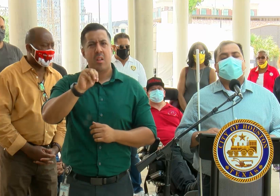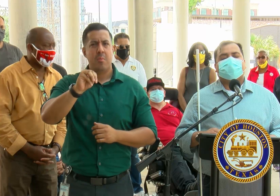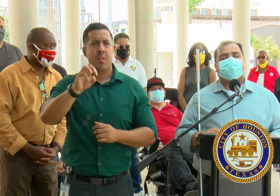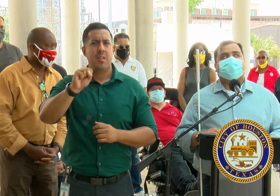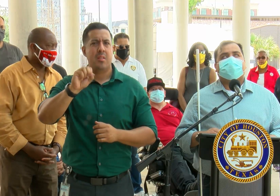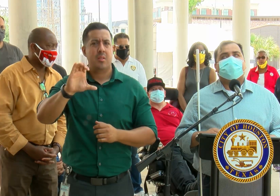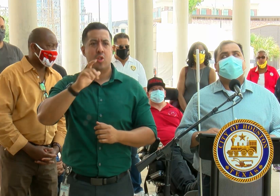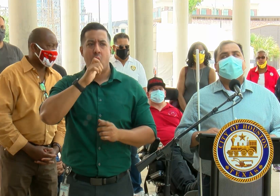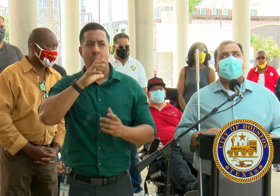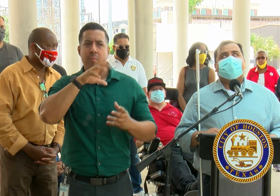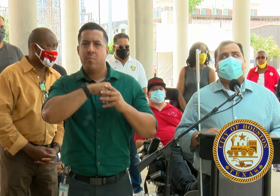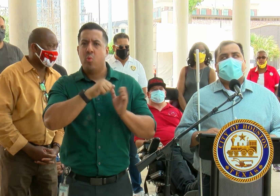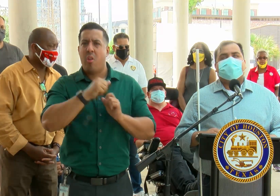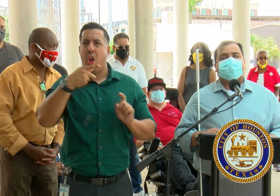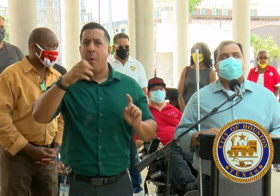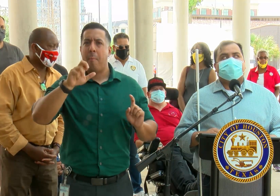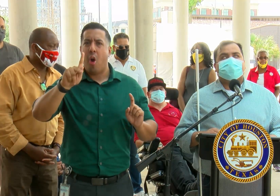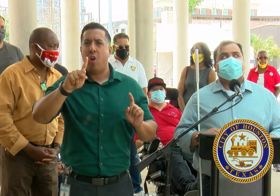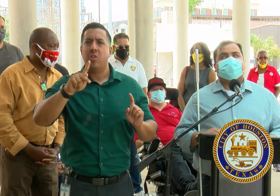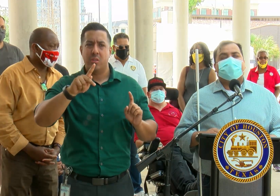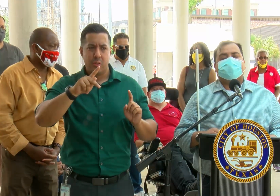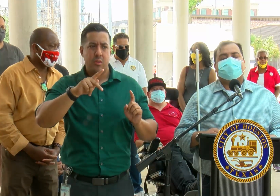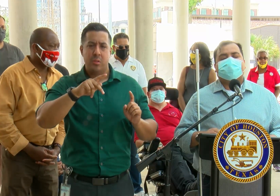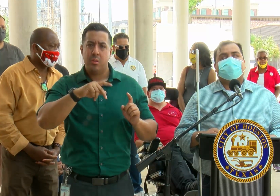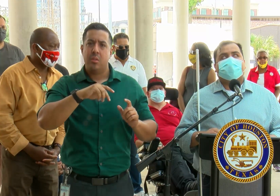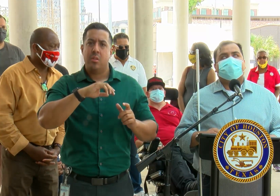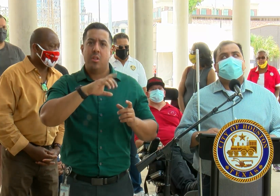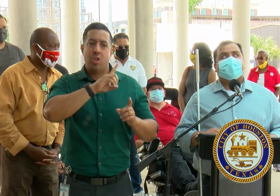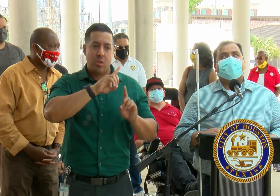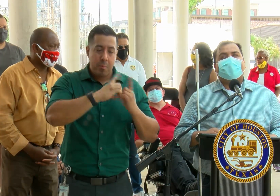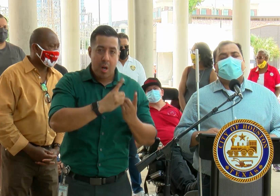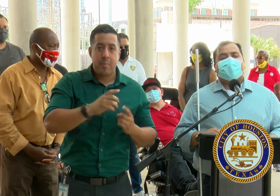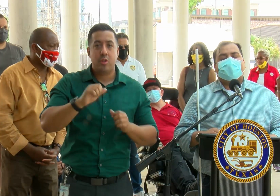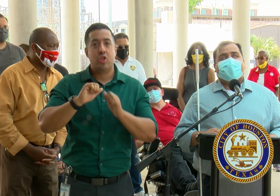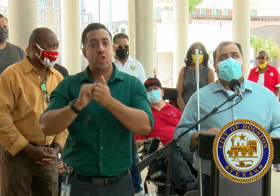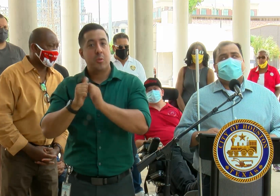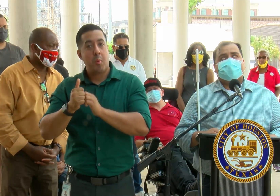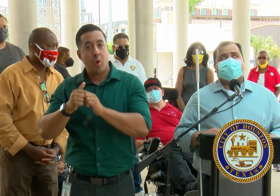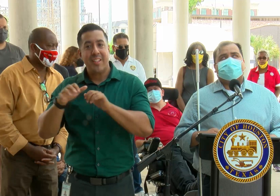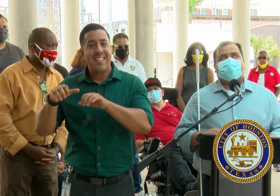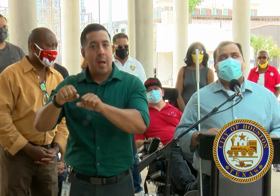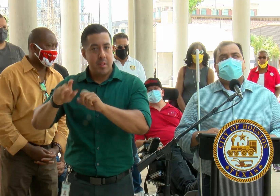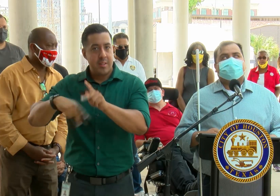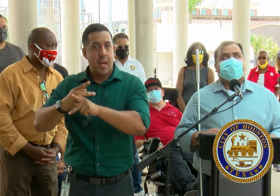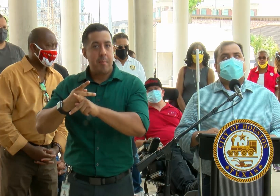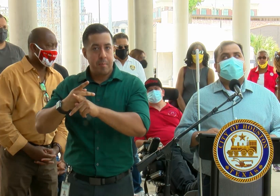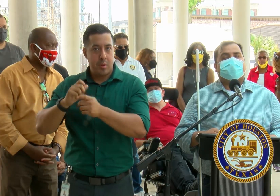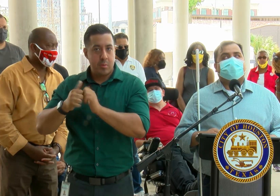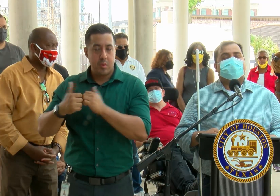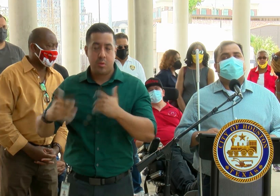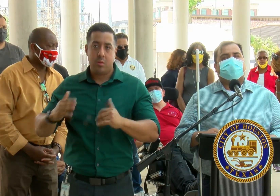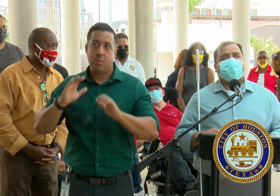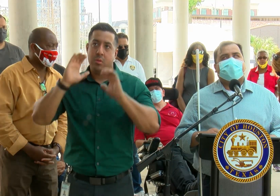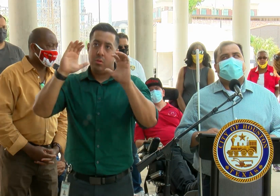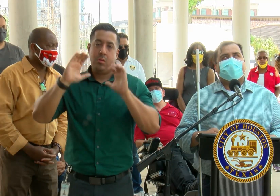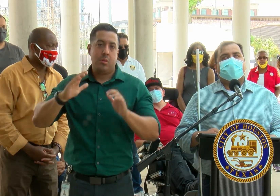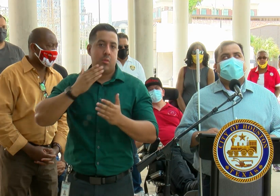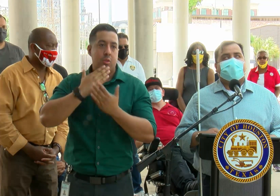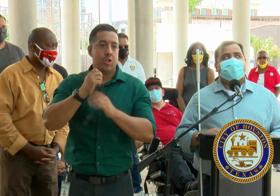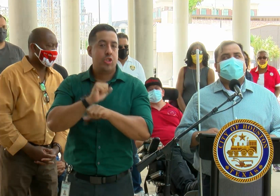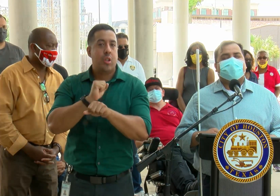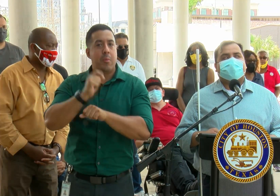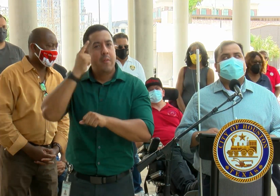of the Parks Department, the Adopted Sports and Recreation Department, does a tremendous job in